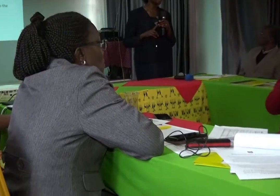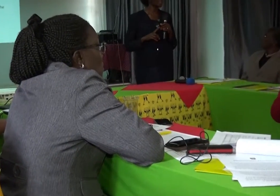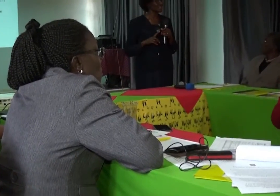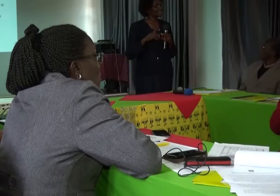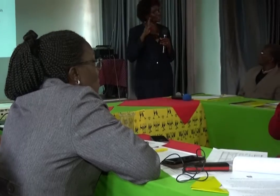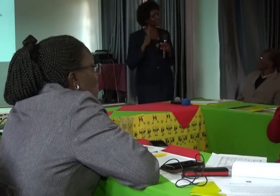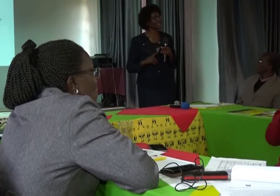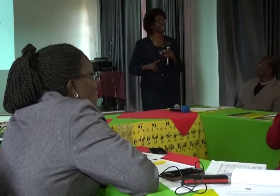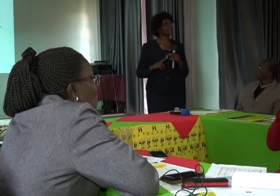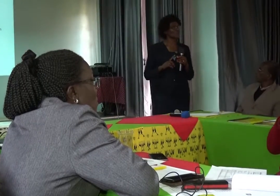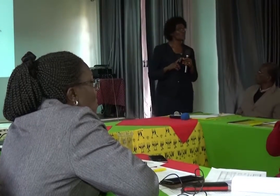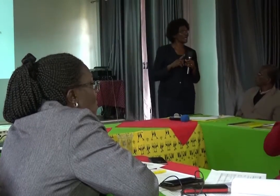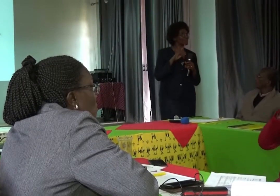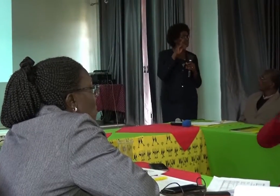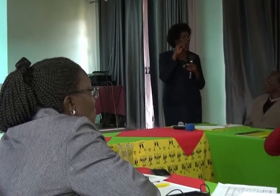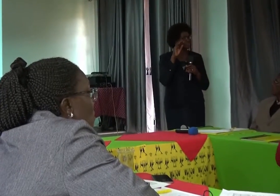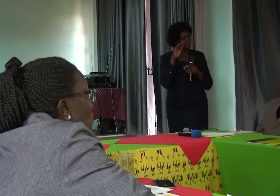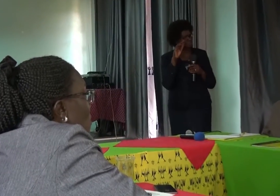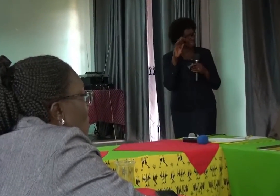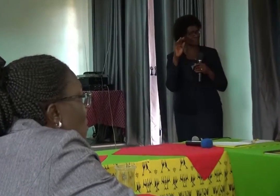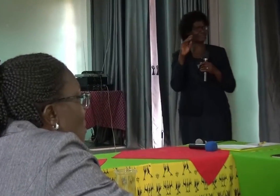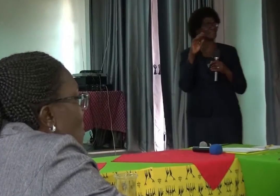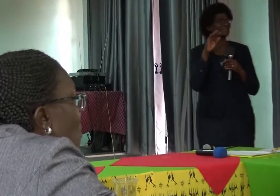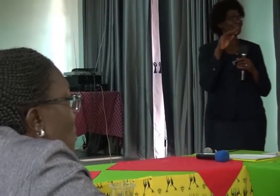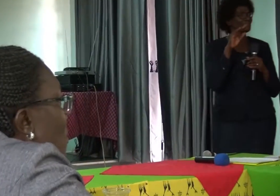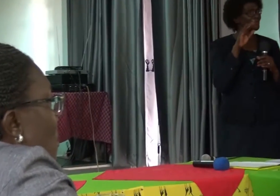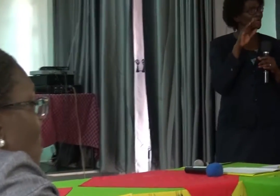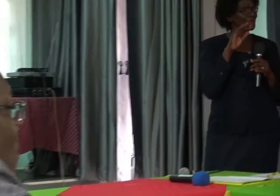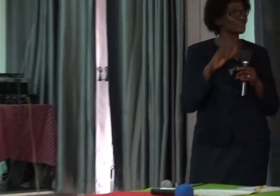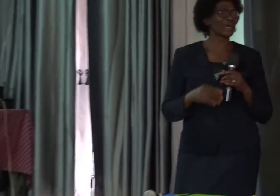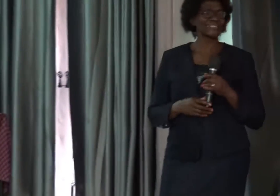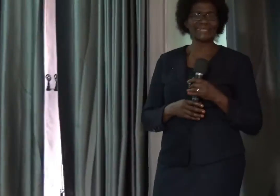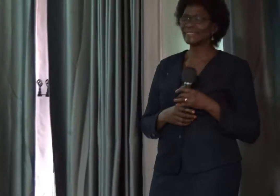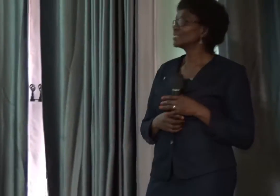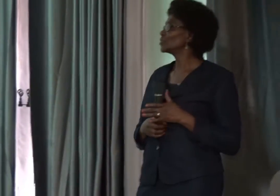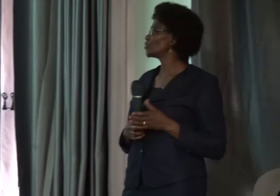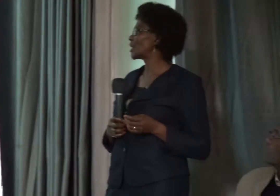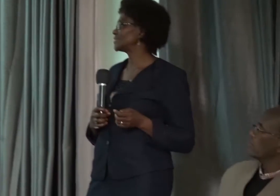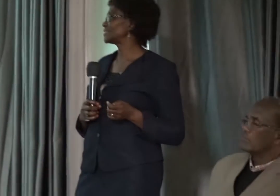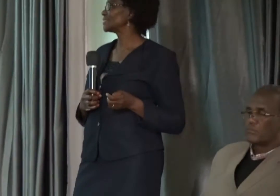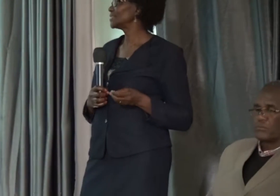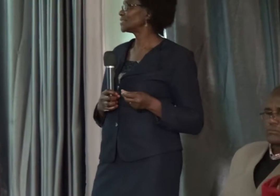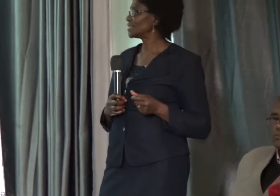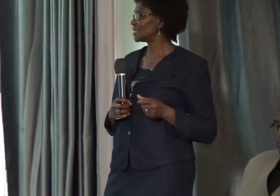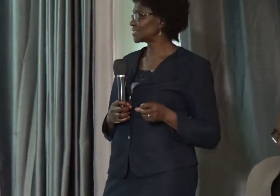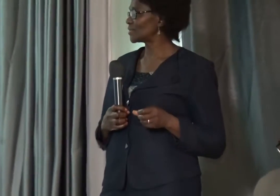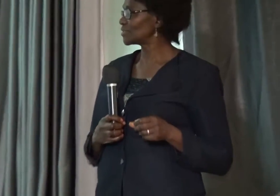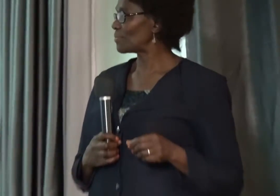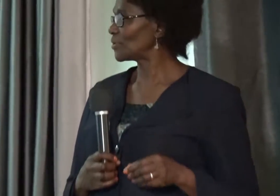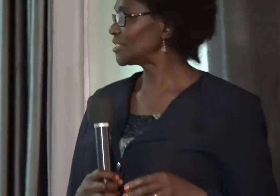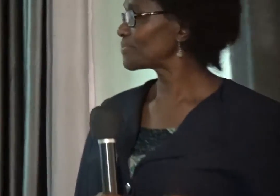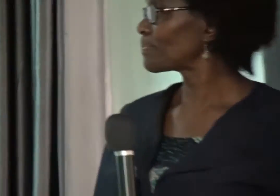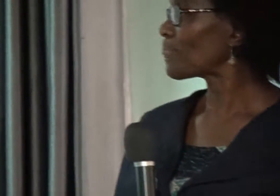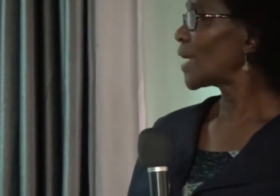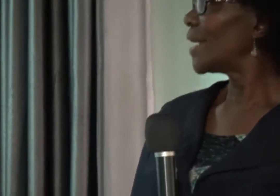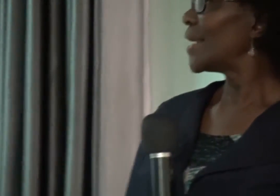it, then we say let it go. And also when schools are, we have given them also a say to look at it in the external